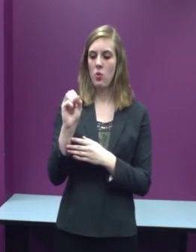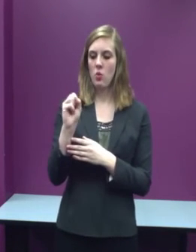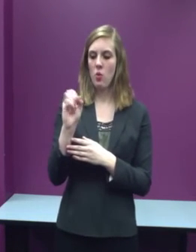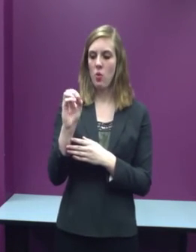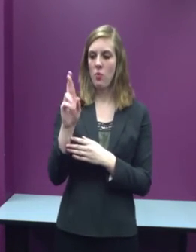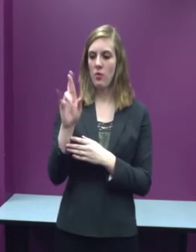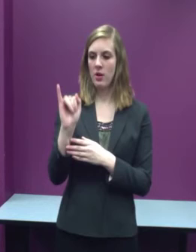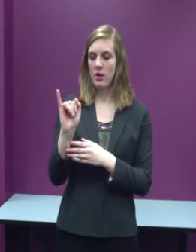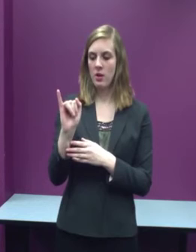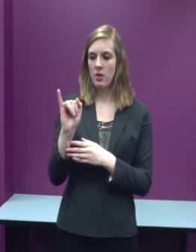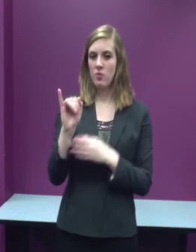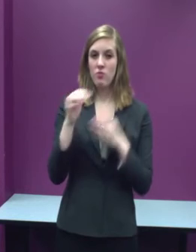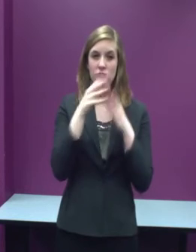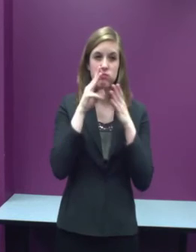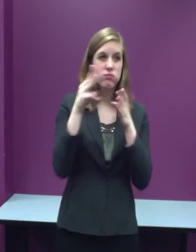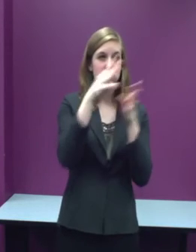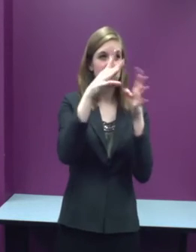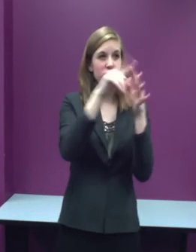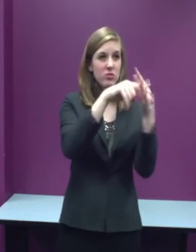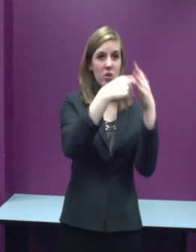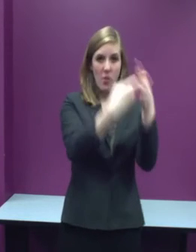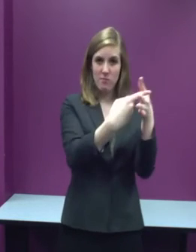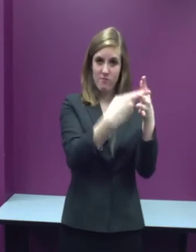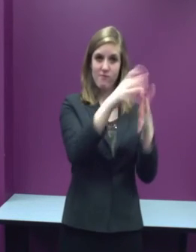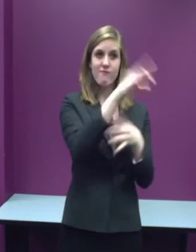Ahead of the boats, Lewis made an historic discovery.